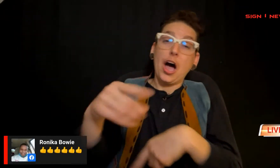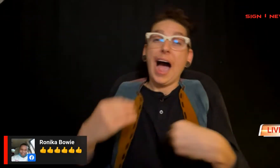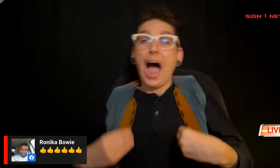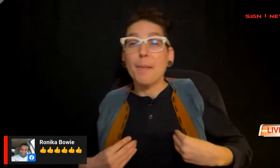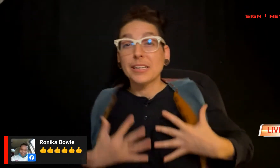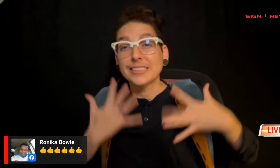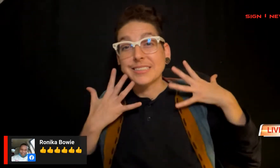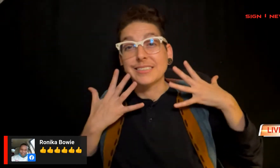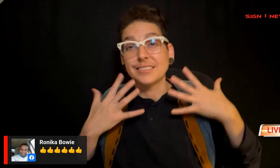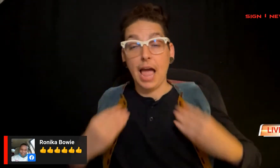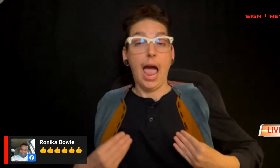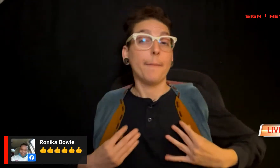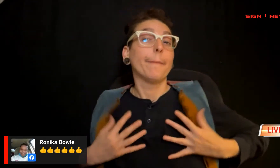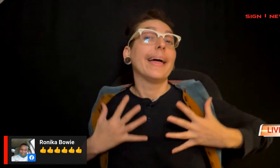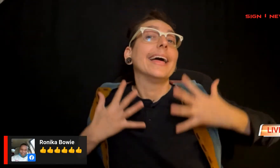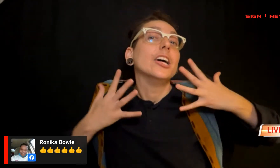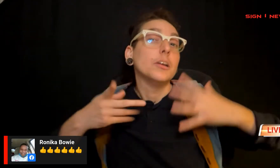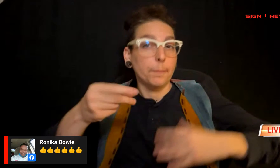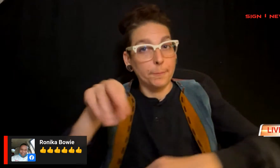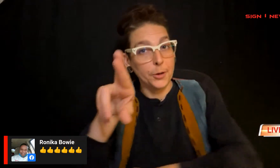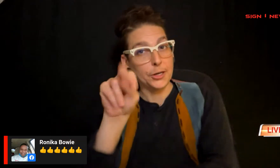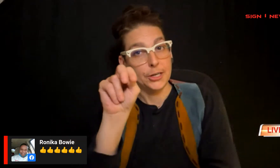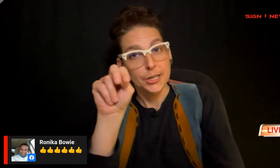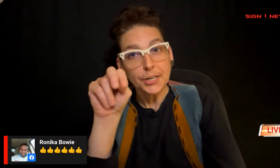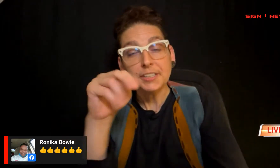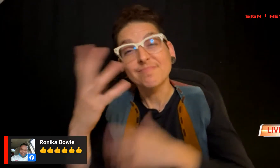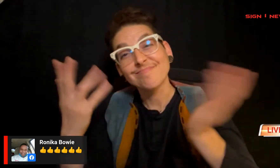honestly, I-